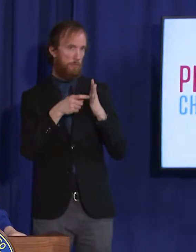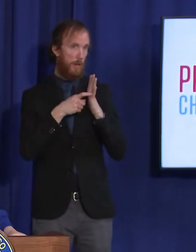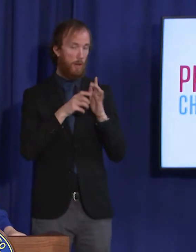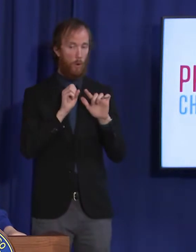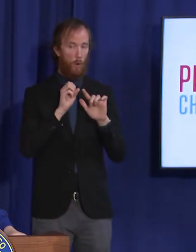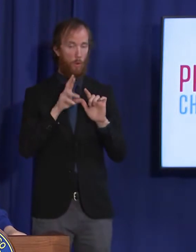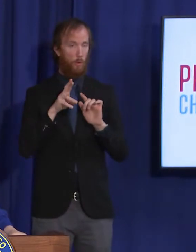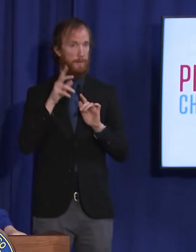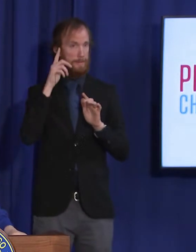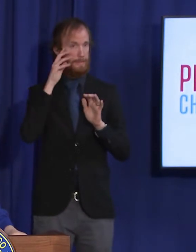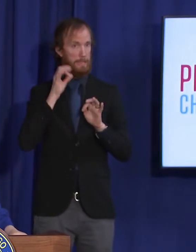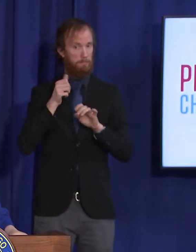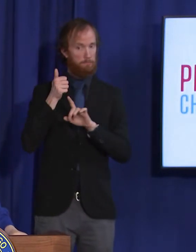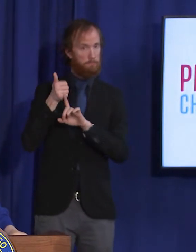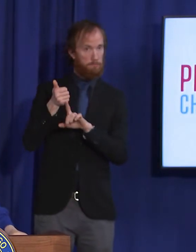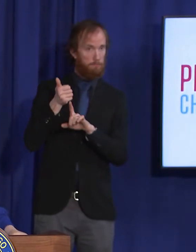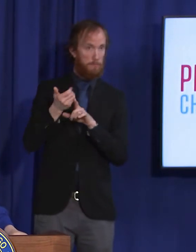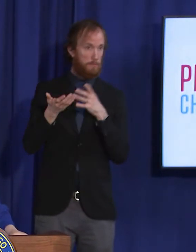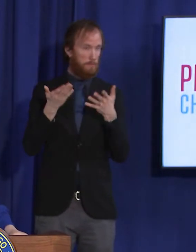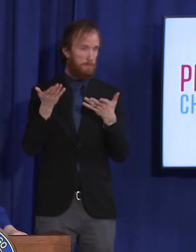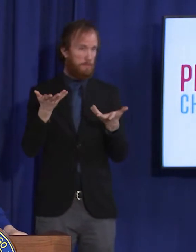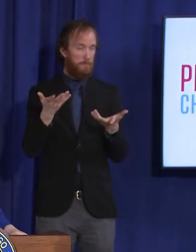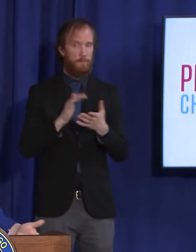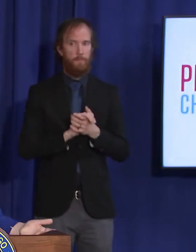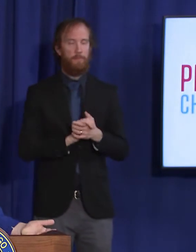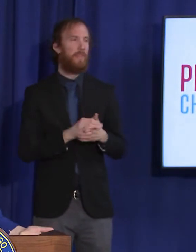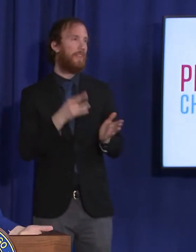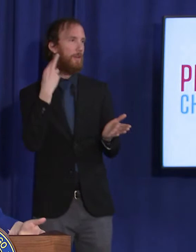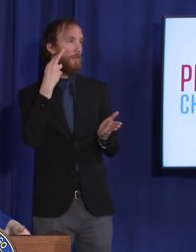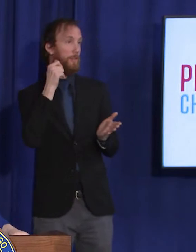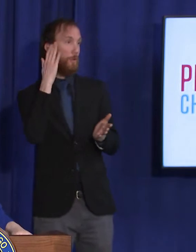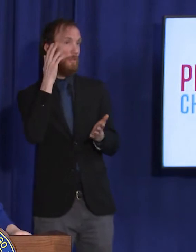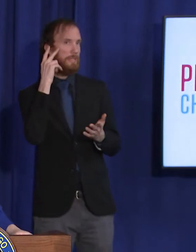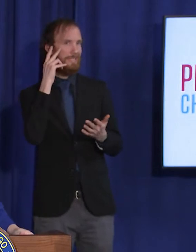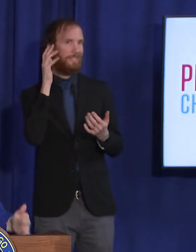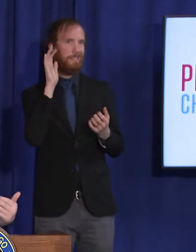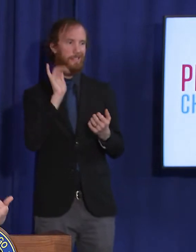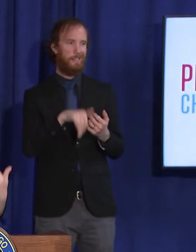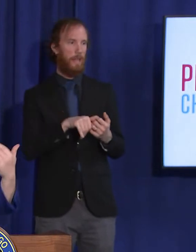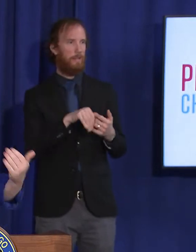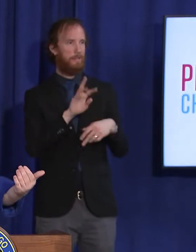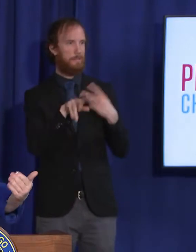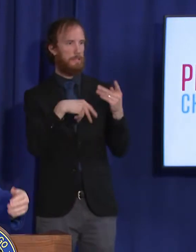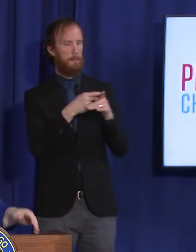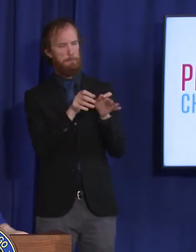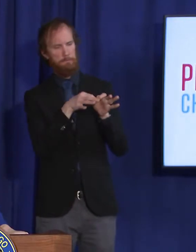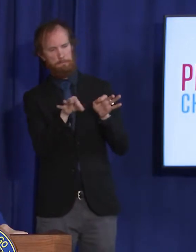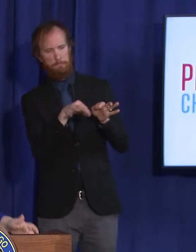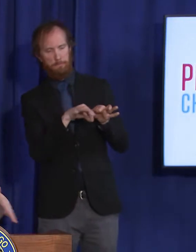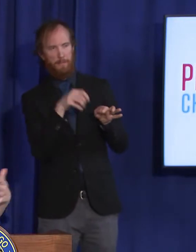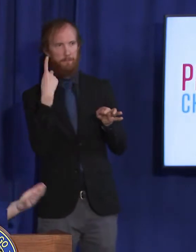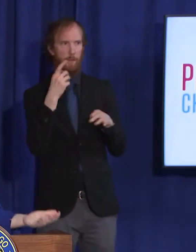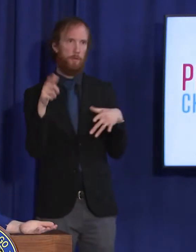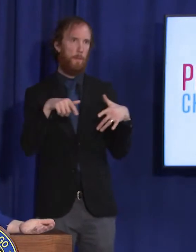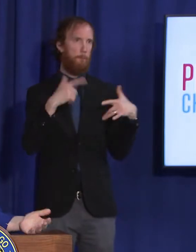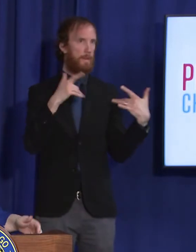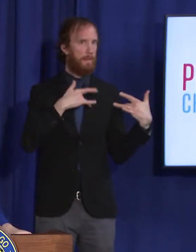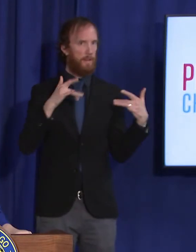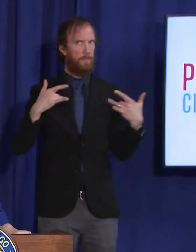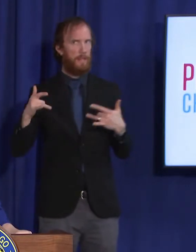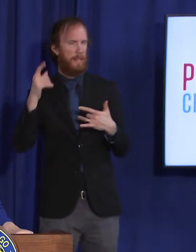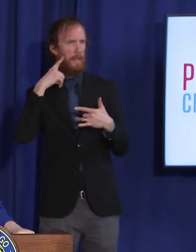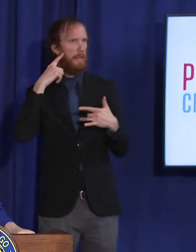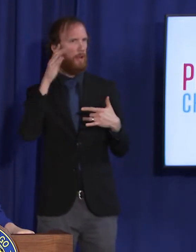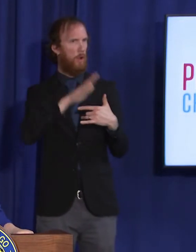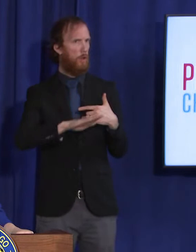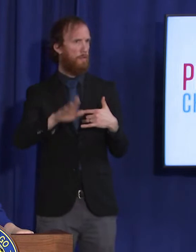that mitigations have been lifted? So the reason you're going to see a lot of that kind of language for large events that are coming all over the country, I